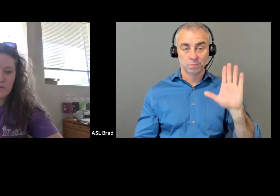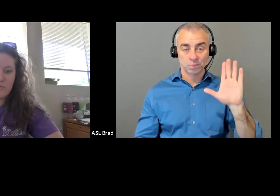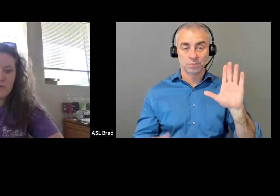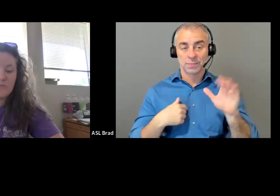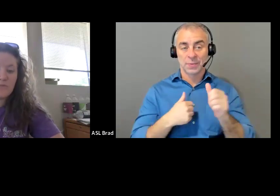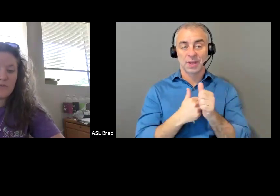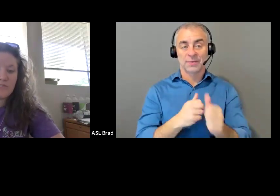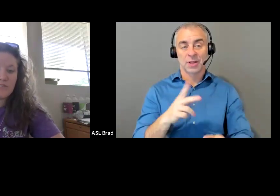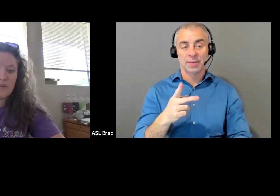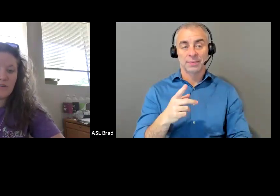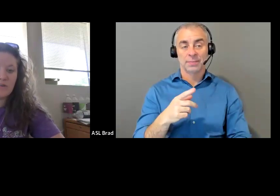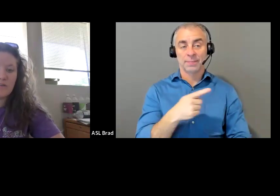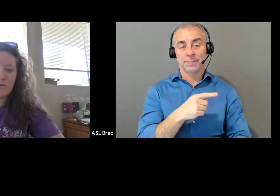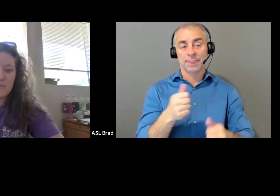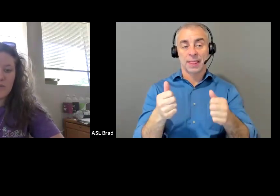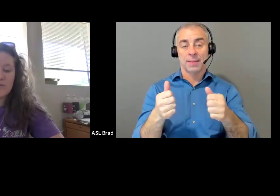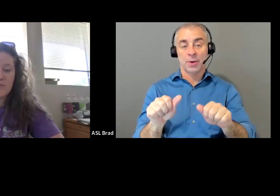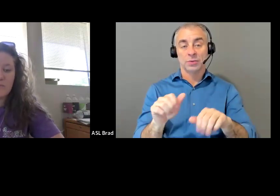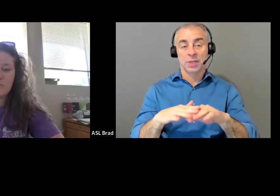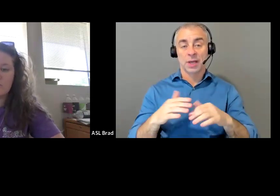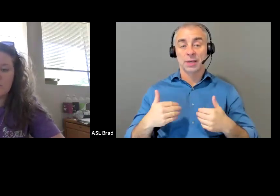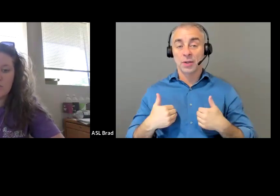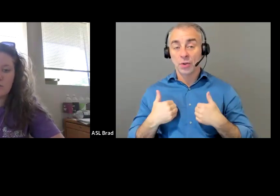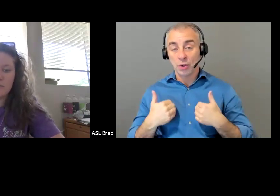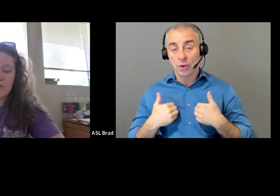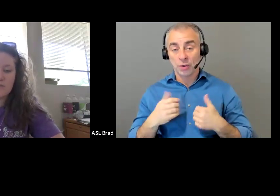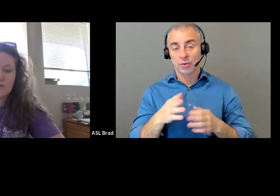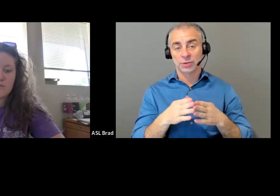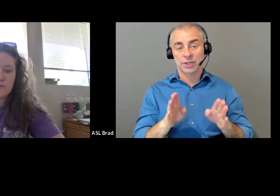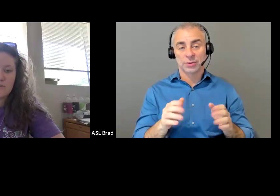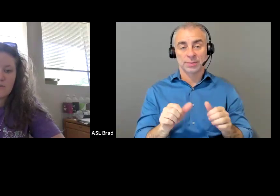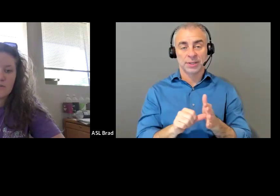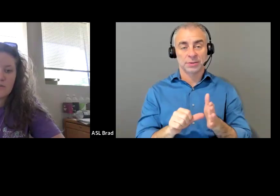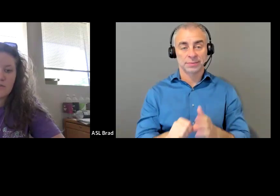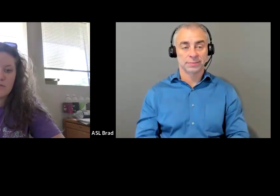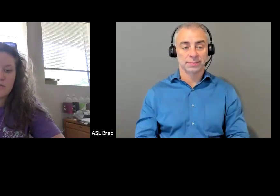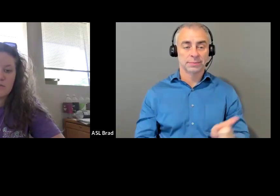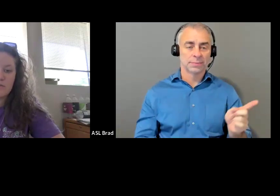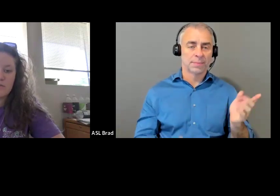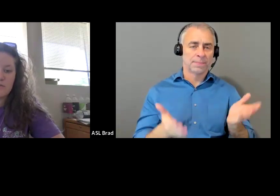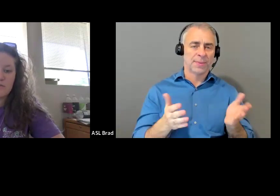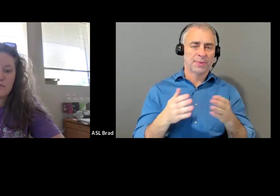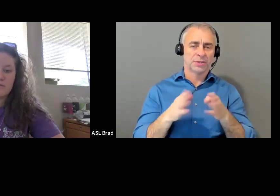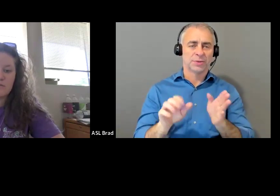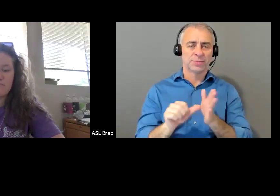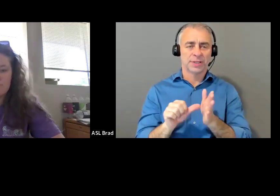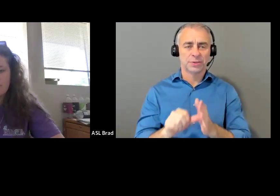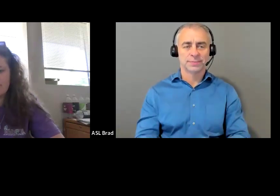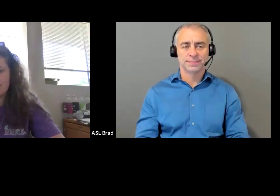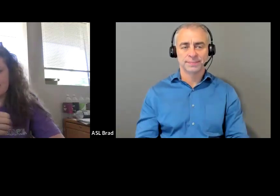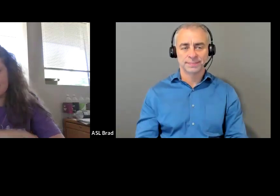that. Will it be posted on the youth page of April or the general page? Probably the general page,